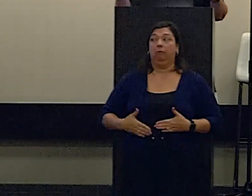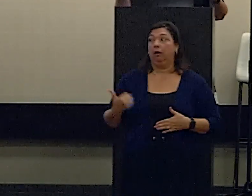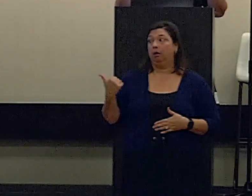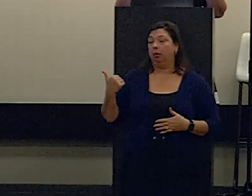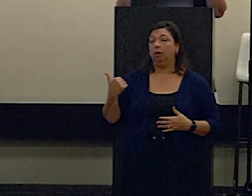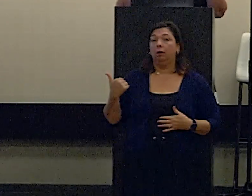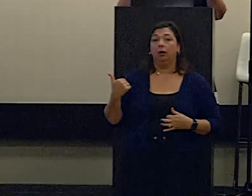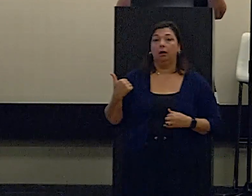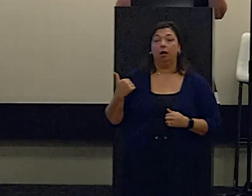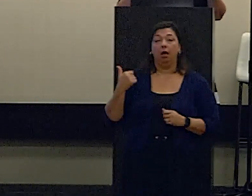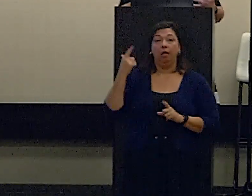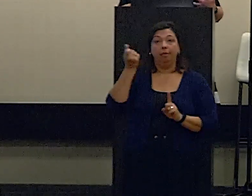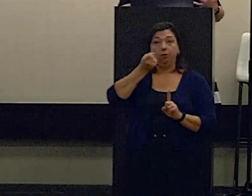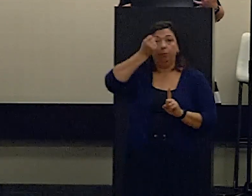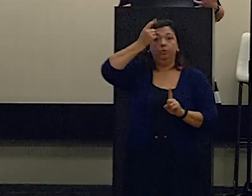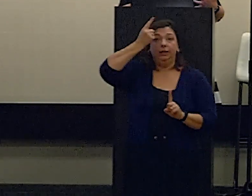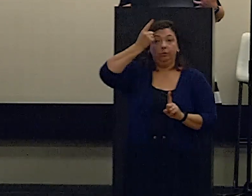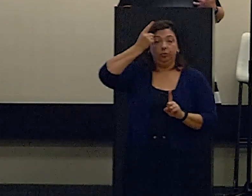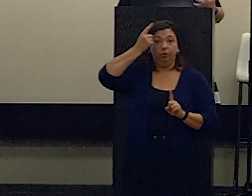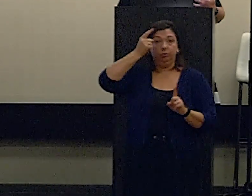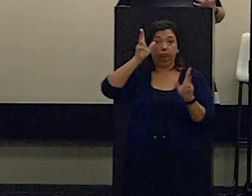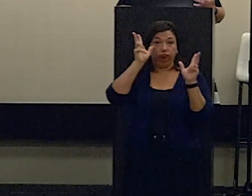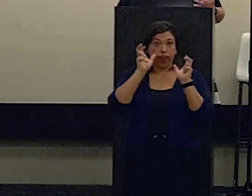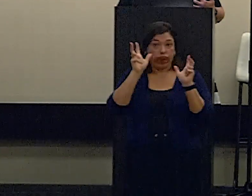The interpretations that we're making